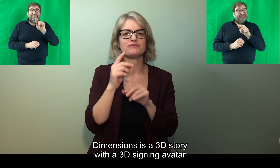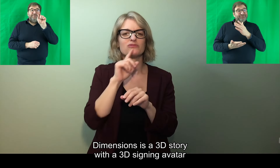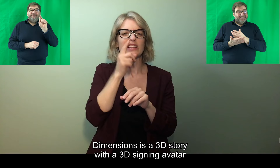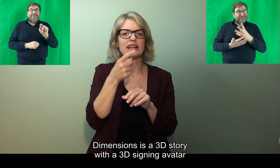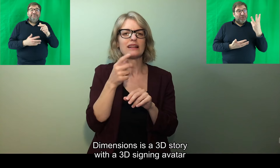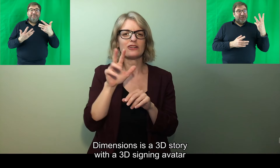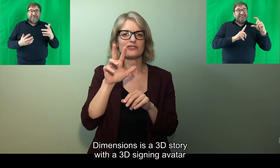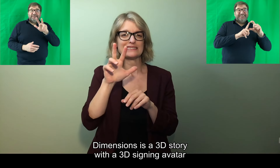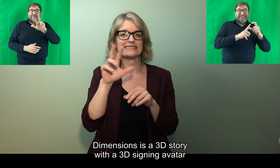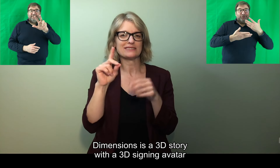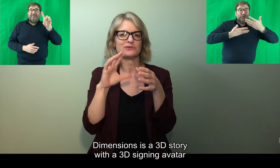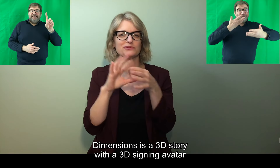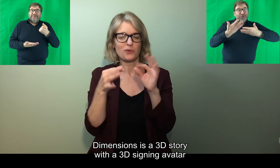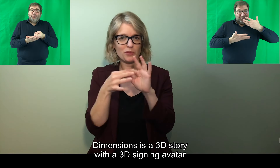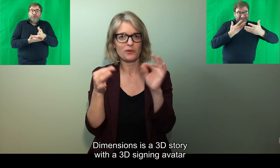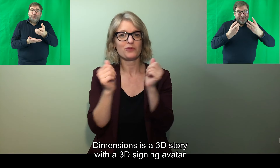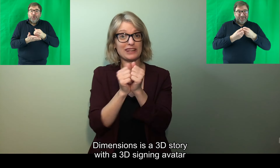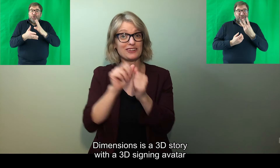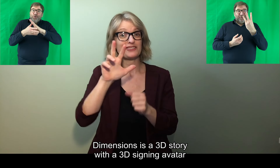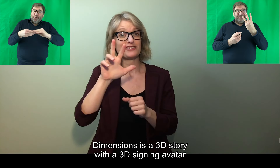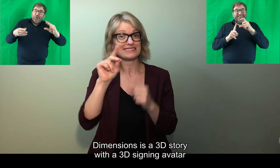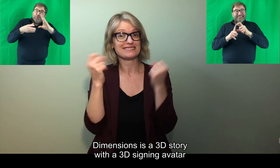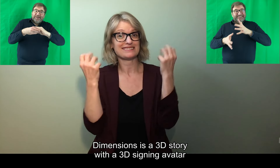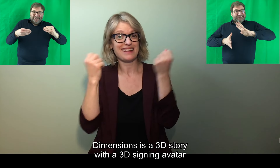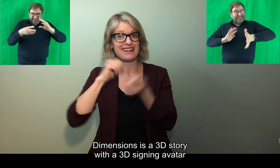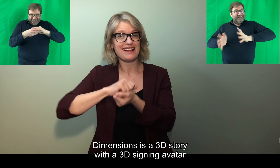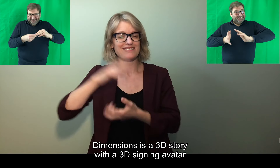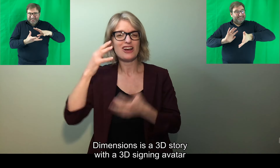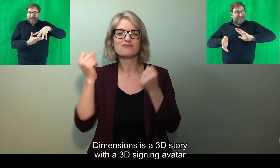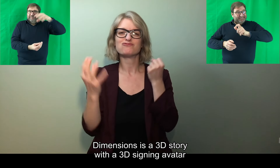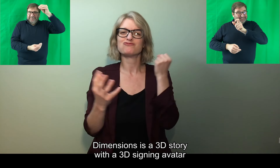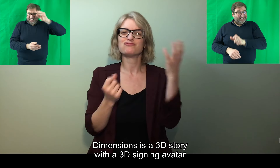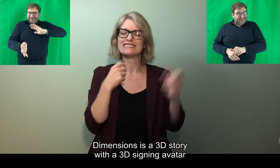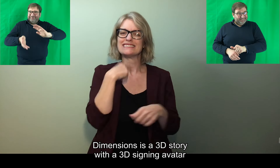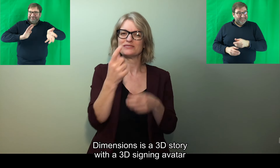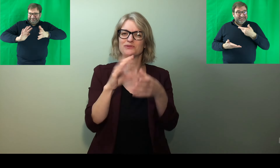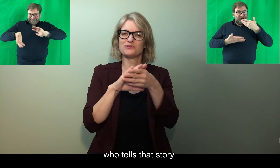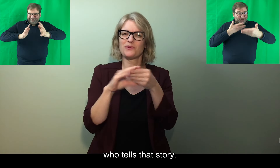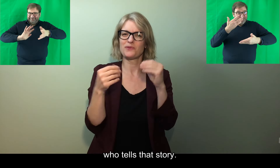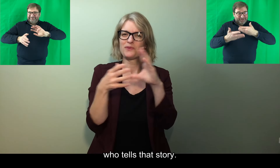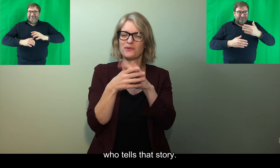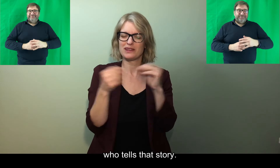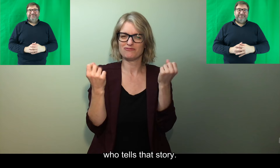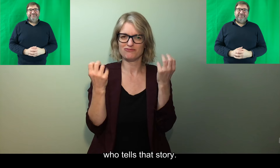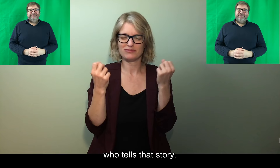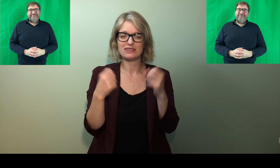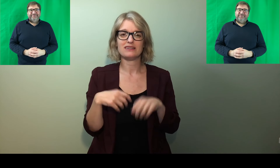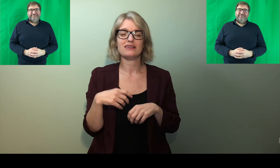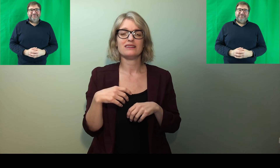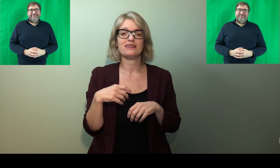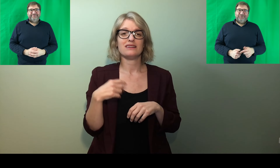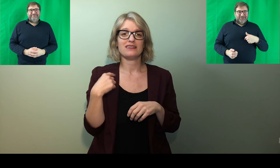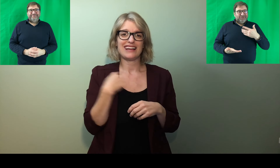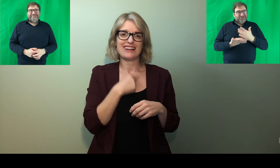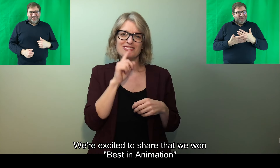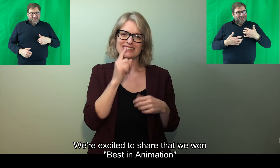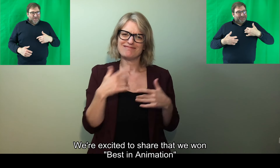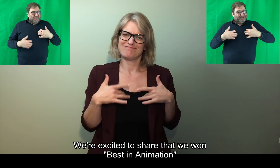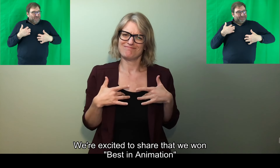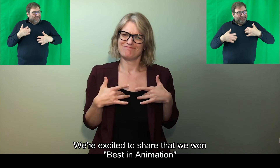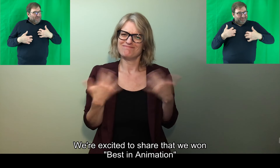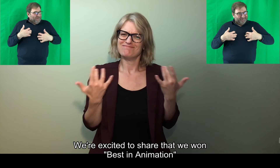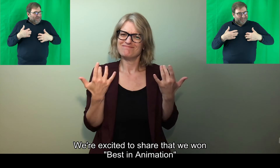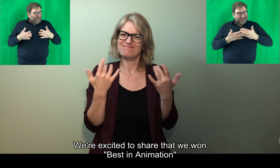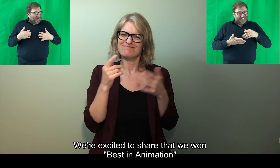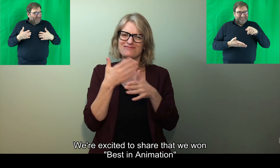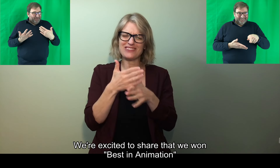Dimensions is a 3D story with a 3D signing avatar who tells that story. We're excited